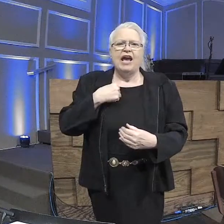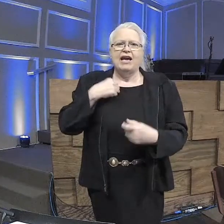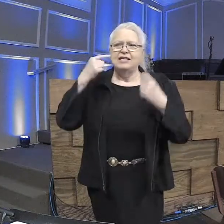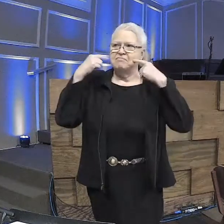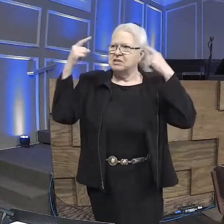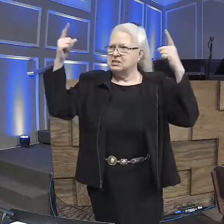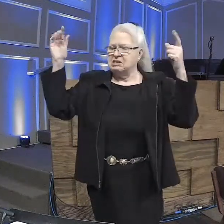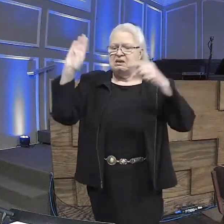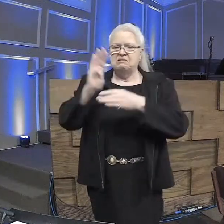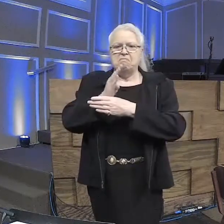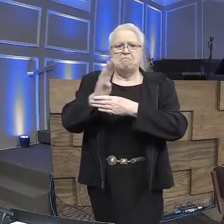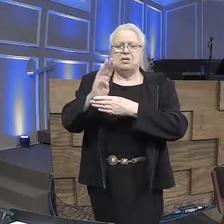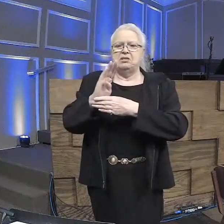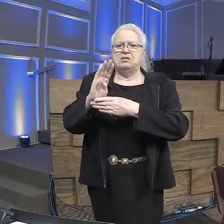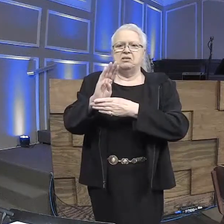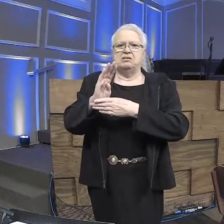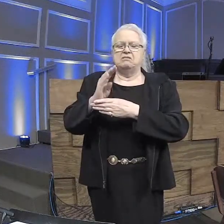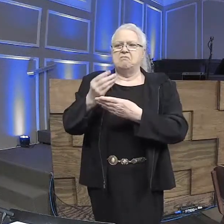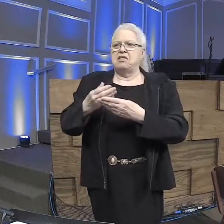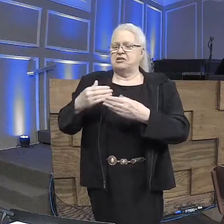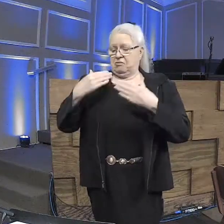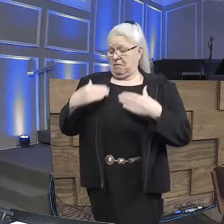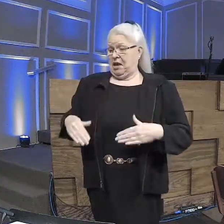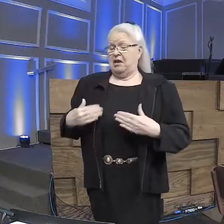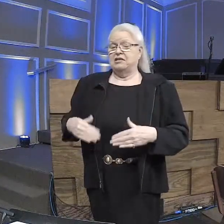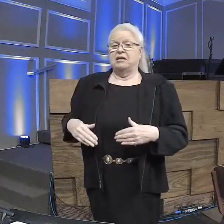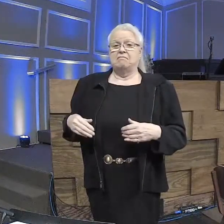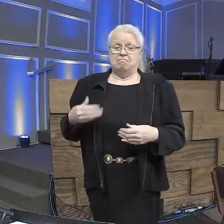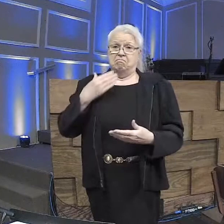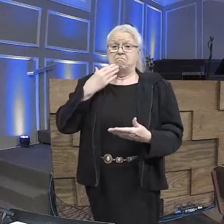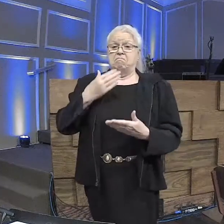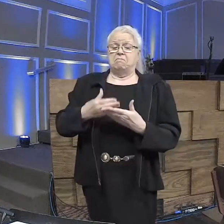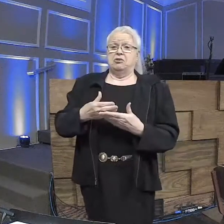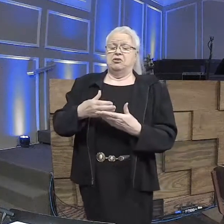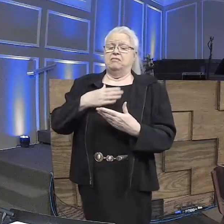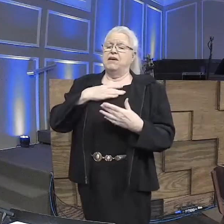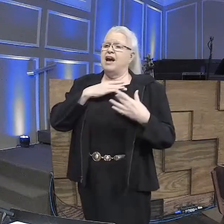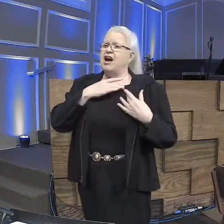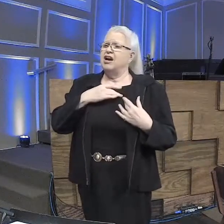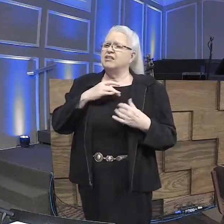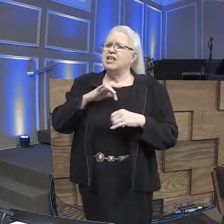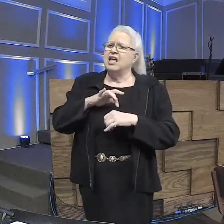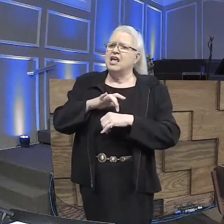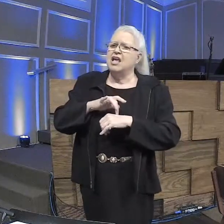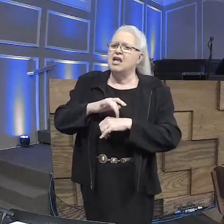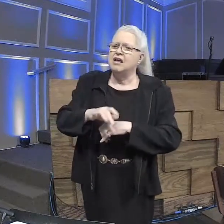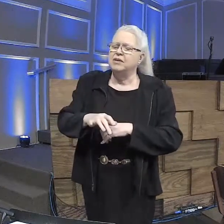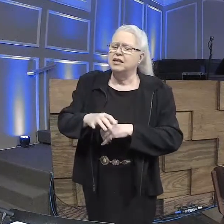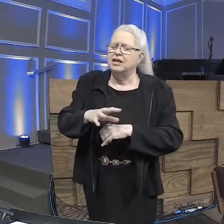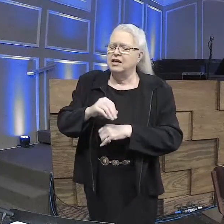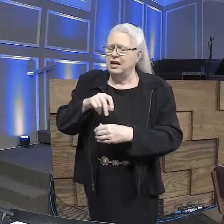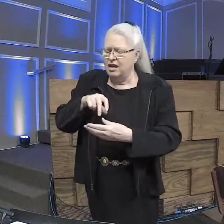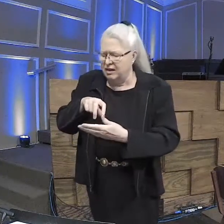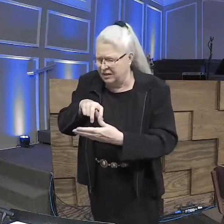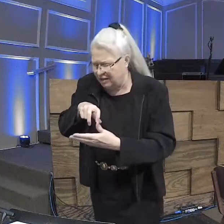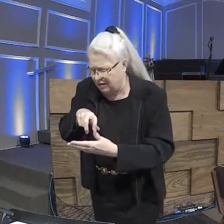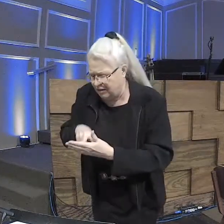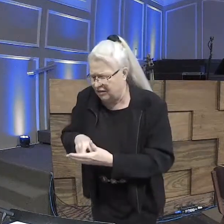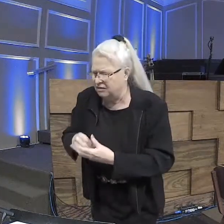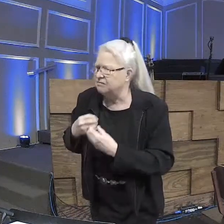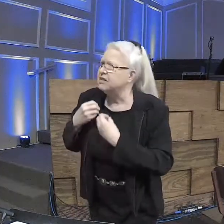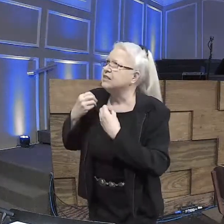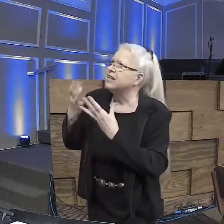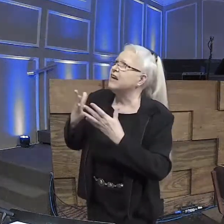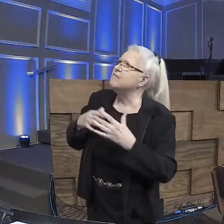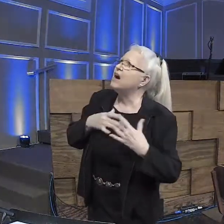world and things on the exterior looked okay, my heart was empty. And I got on my knees and I gave my heart to Jesus